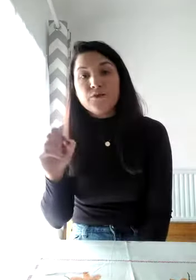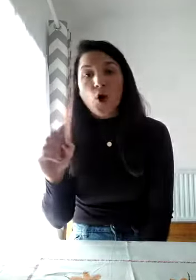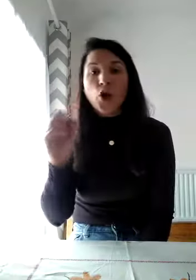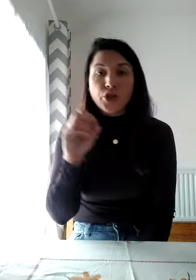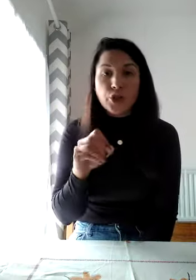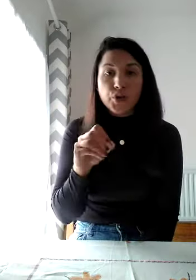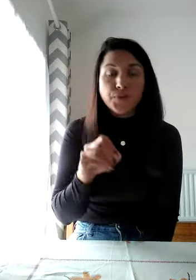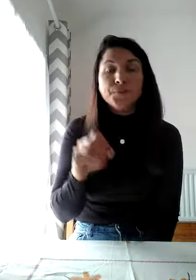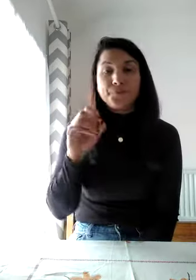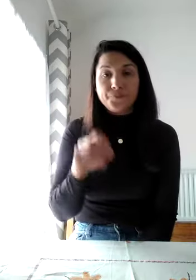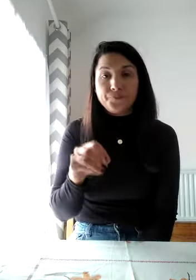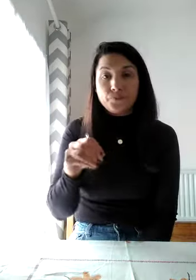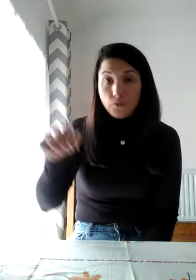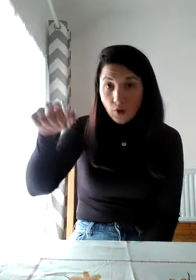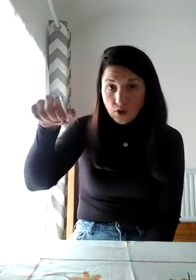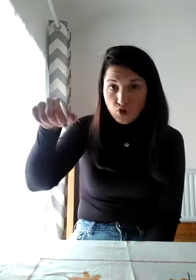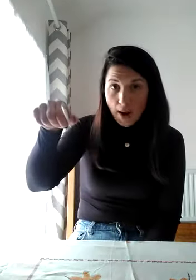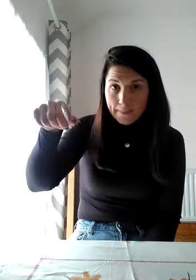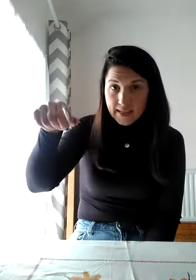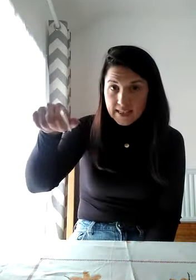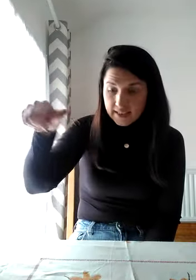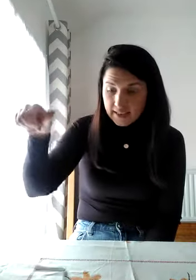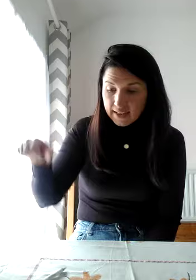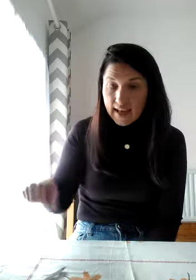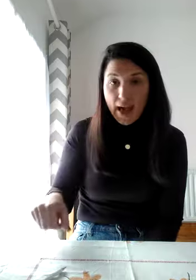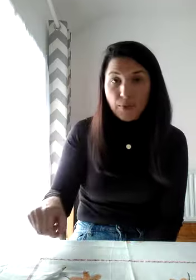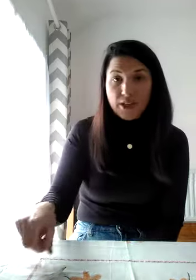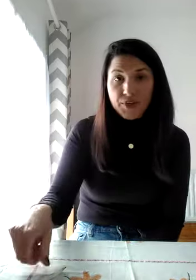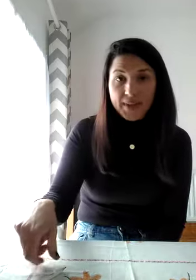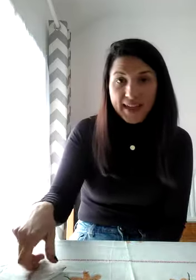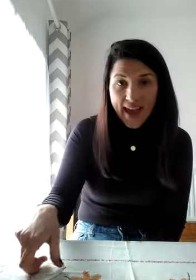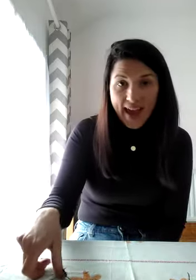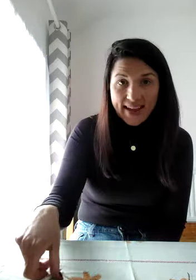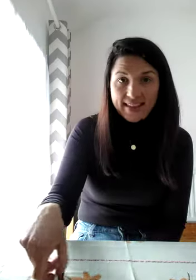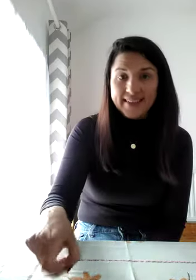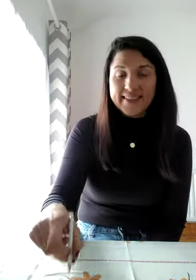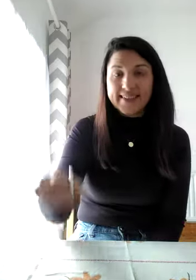for you. Let's drop it. Let's do it again. And we'll do it again.